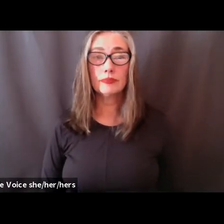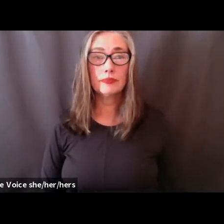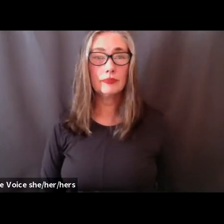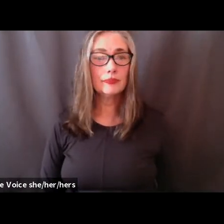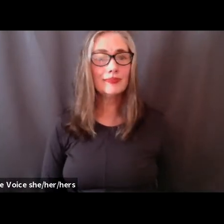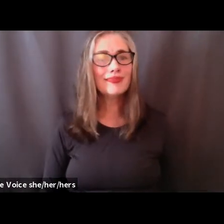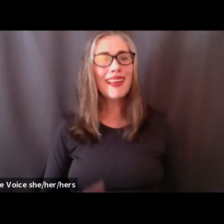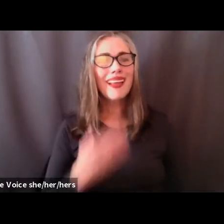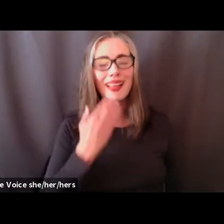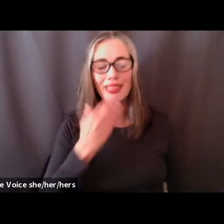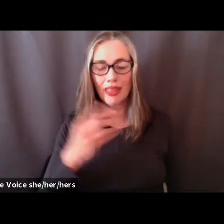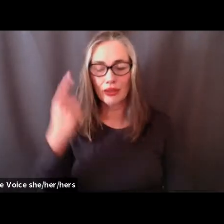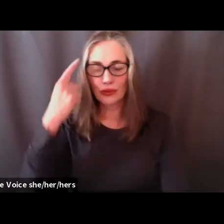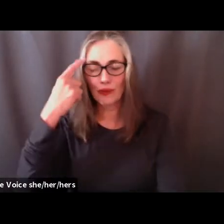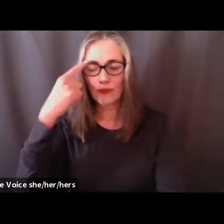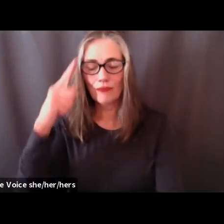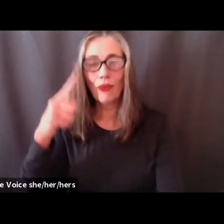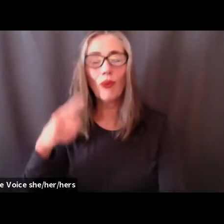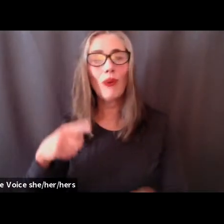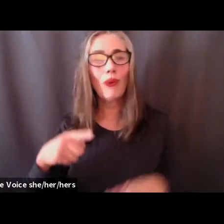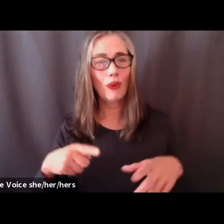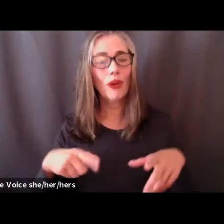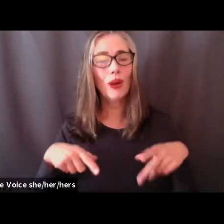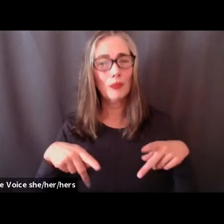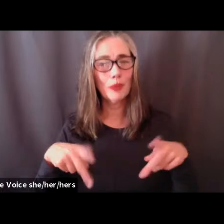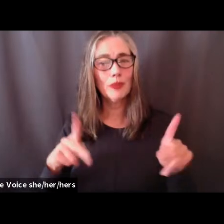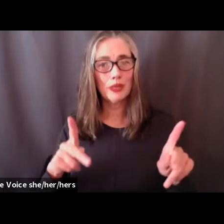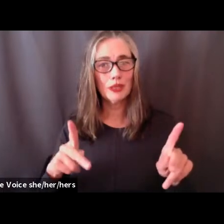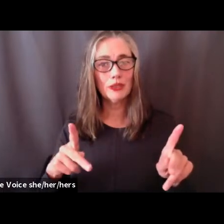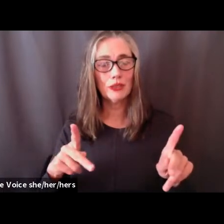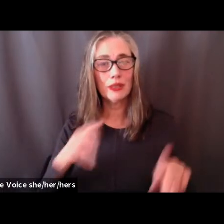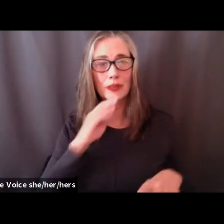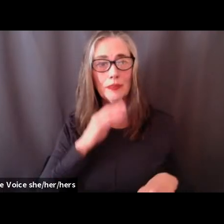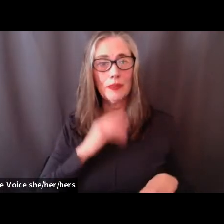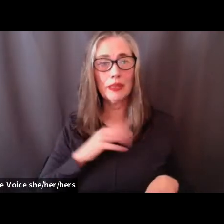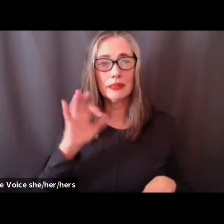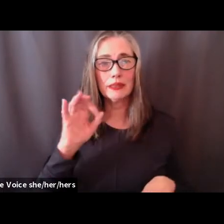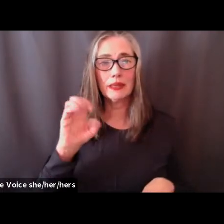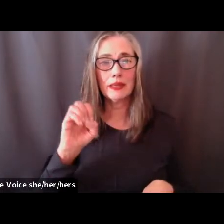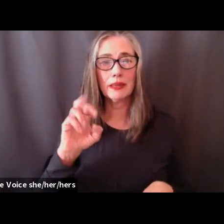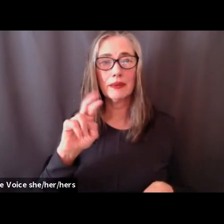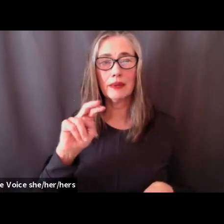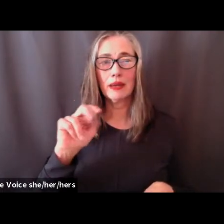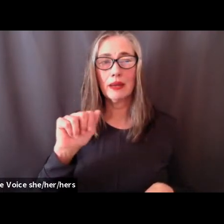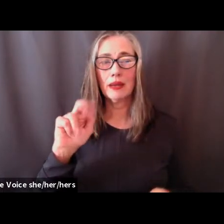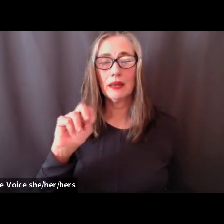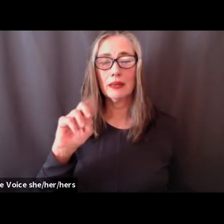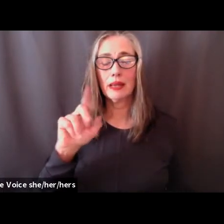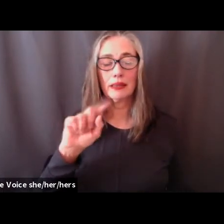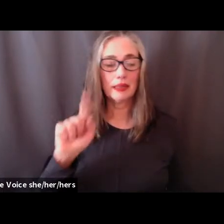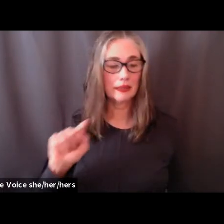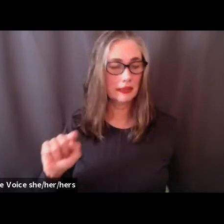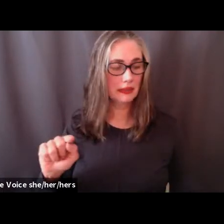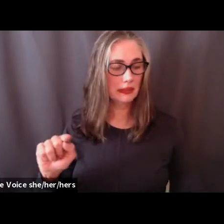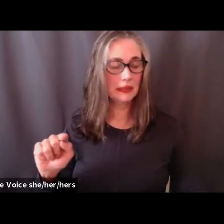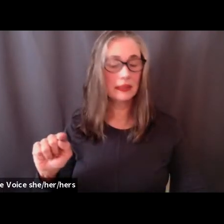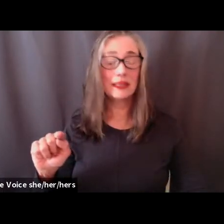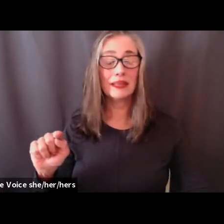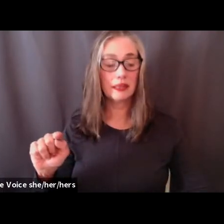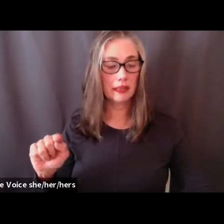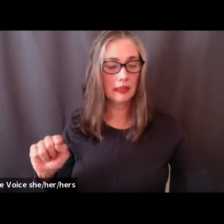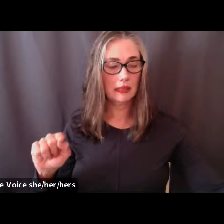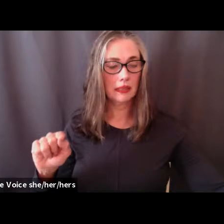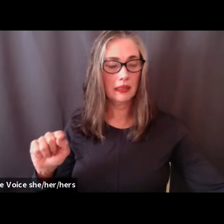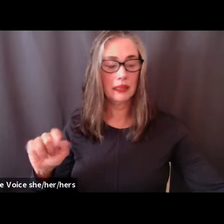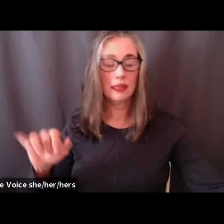Thank you for the recognition, Ms. Hernandez. As you know, this